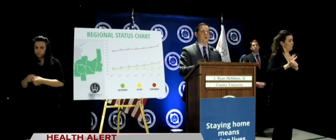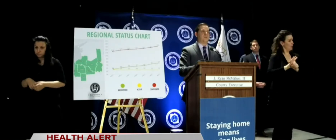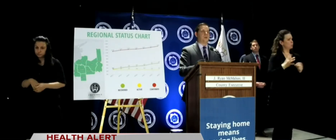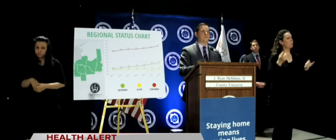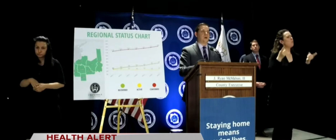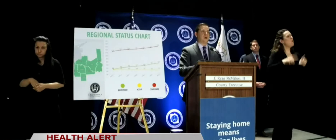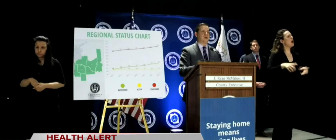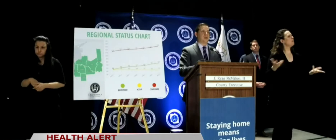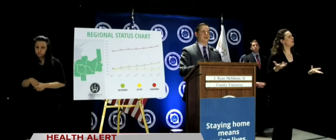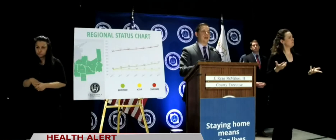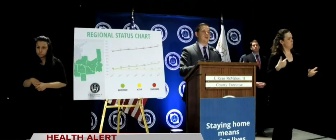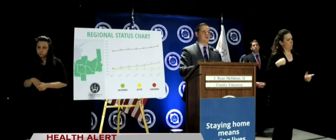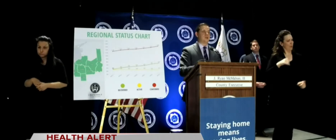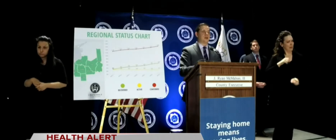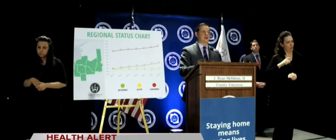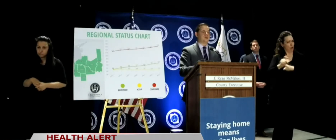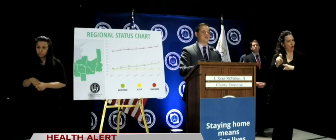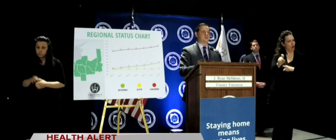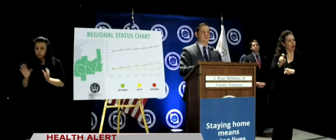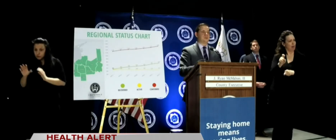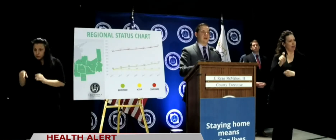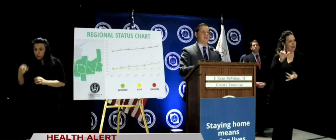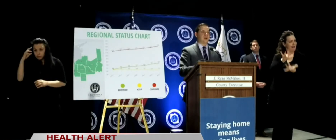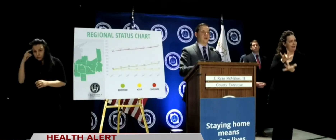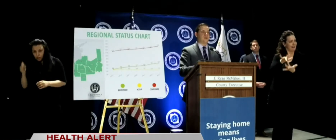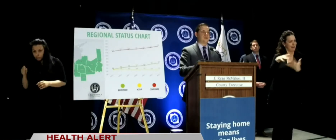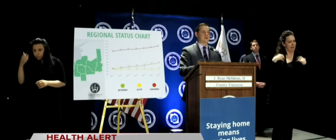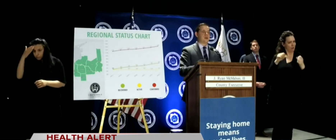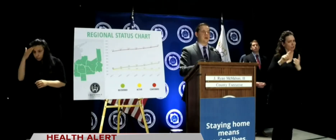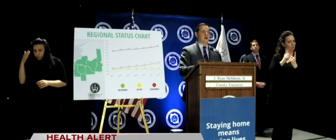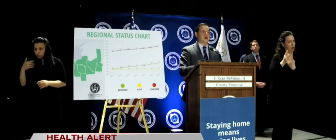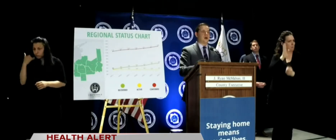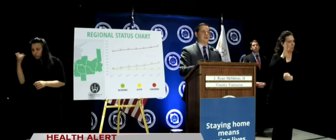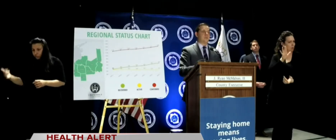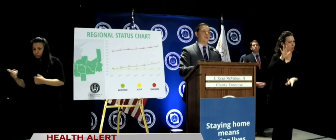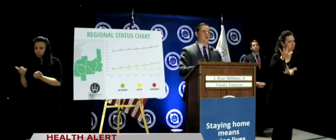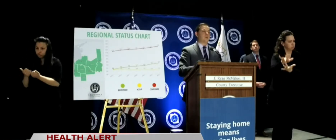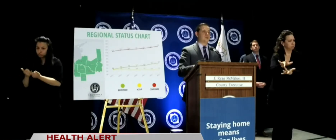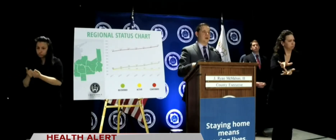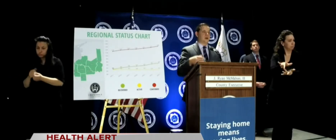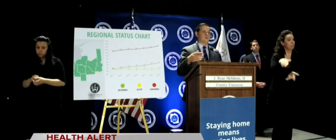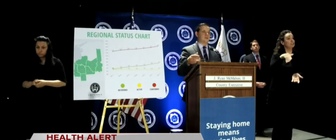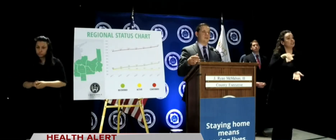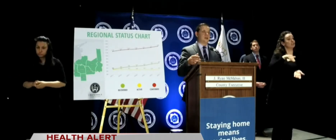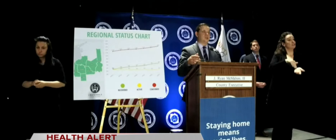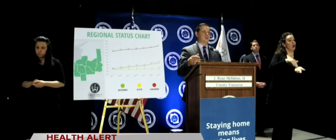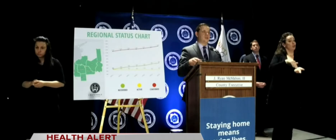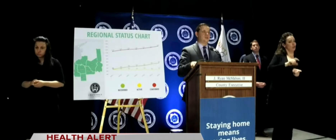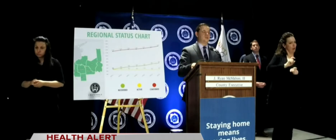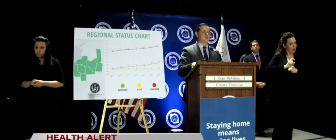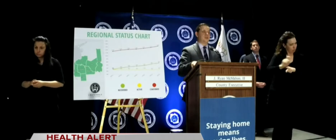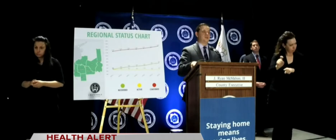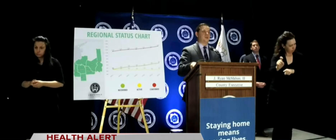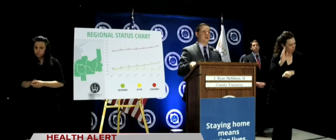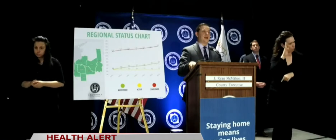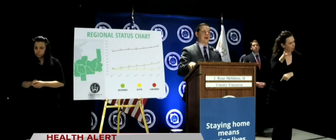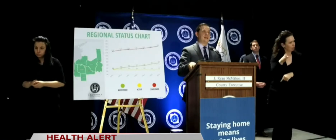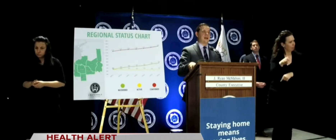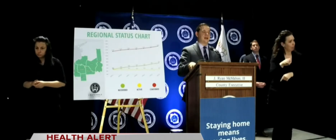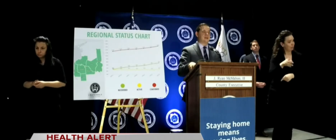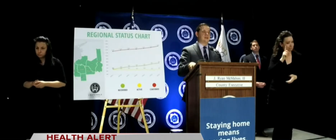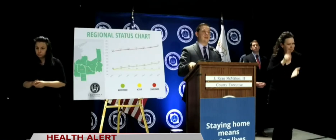health department, check in on you, check in on your symptoms, see how your health is. At that point, we'll start our investigation into potential